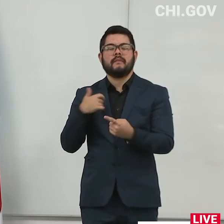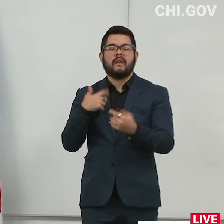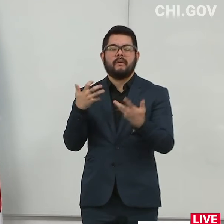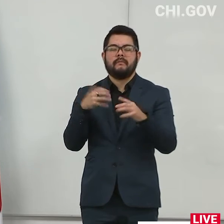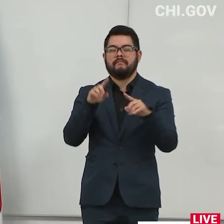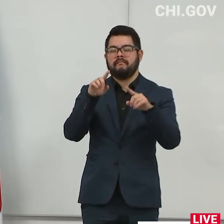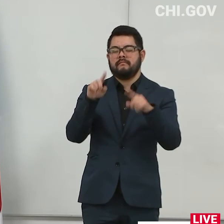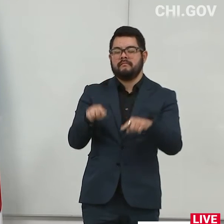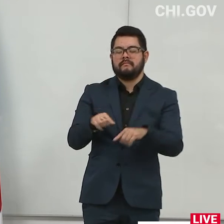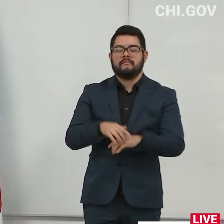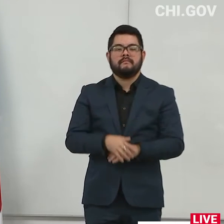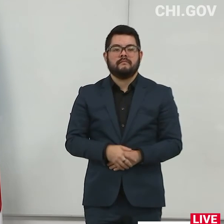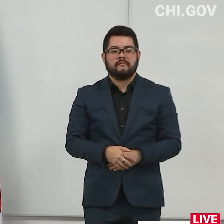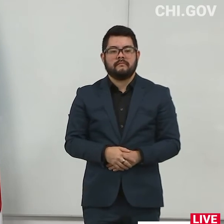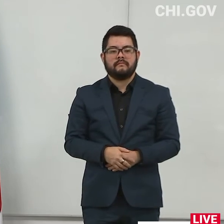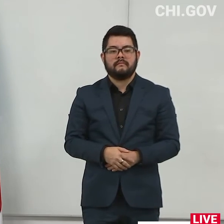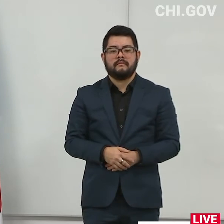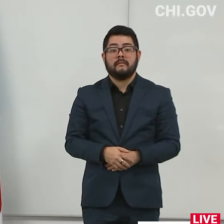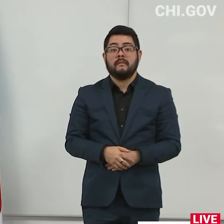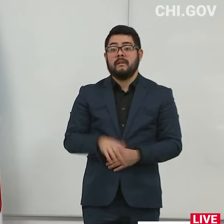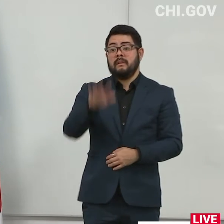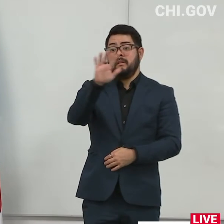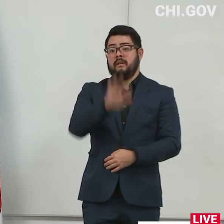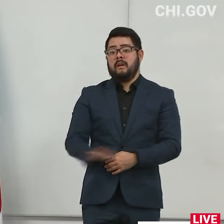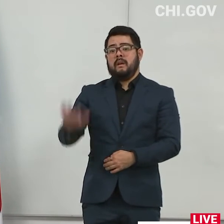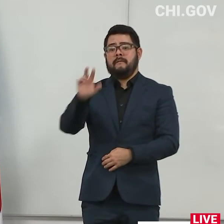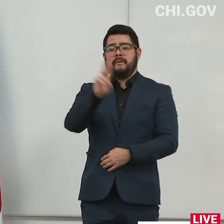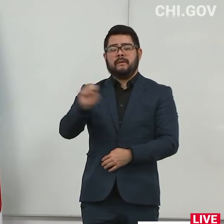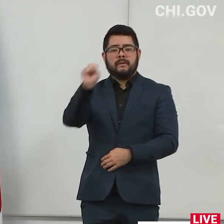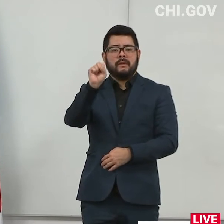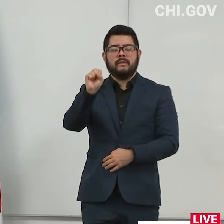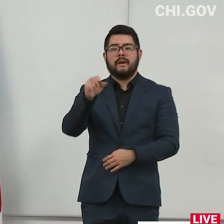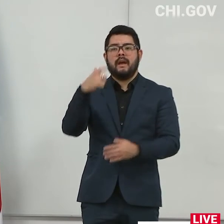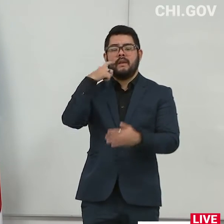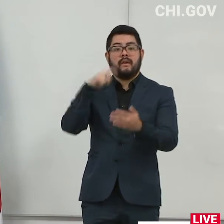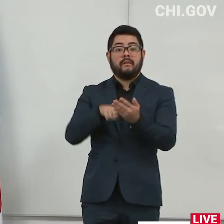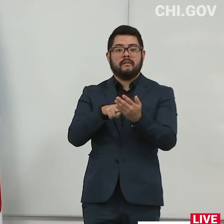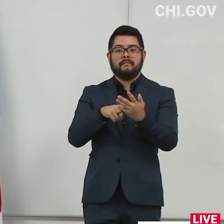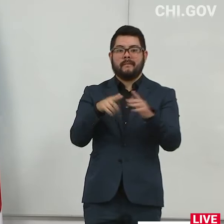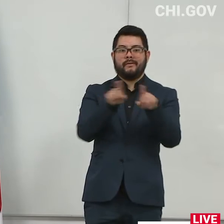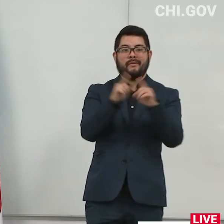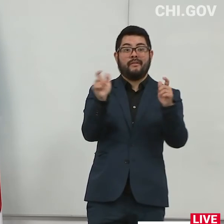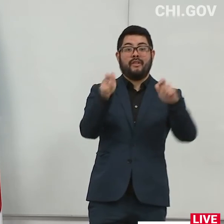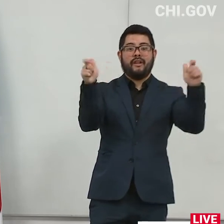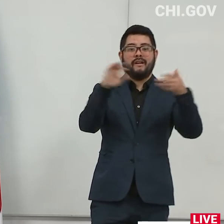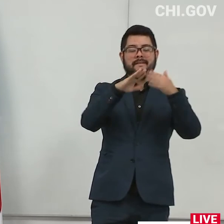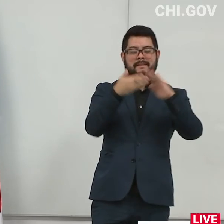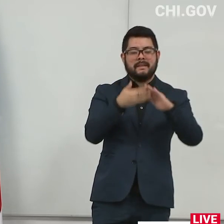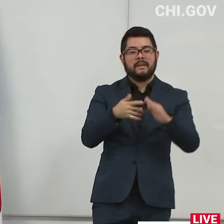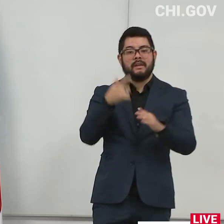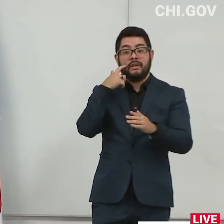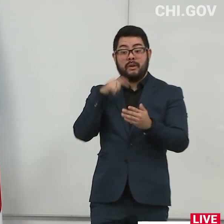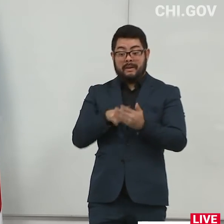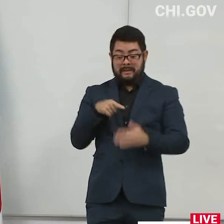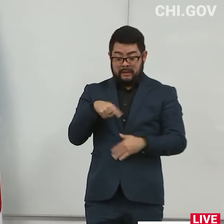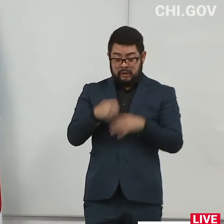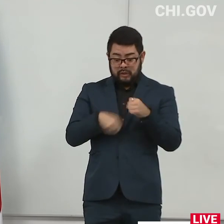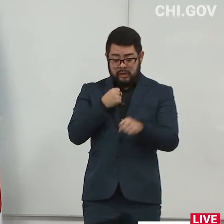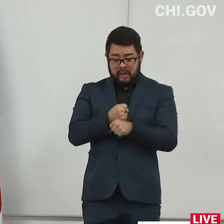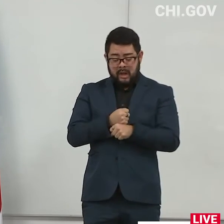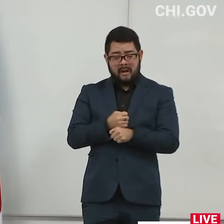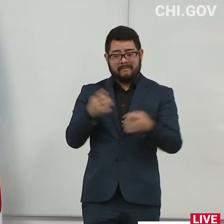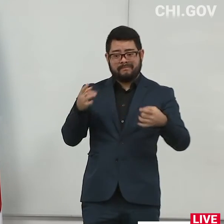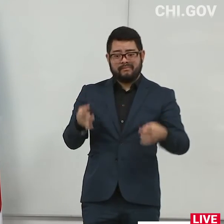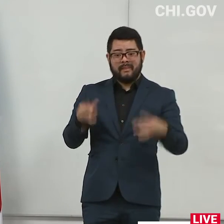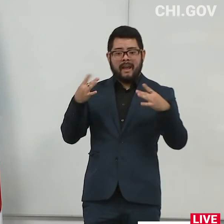Cities across the country, and particularly big cities, have seen an unprecedented spike in violence over the course of this year, and particularly